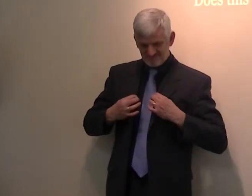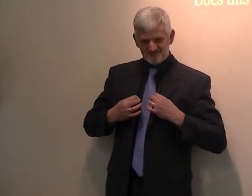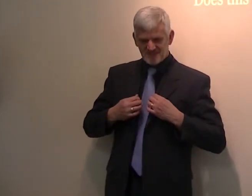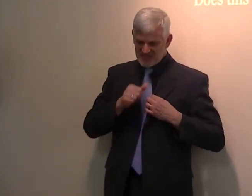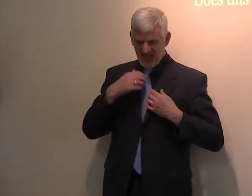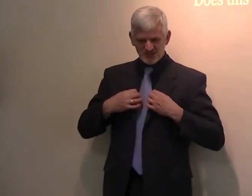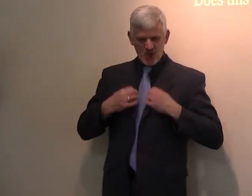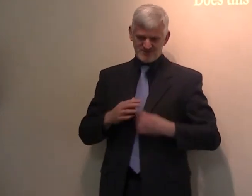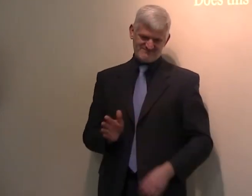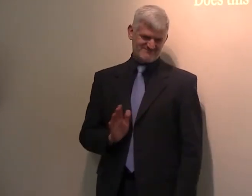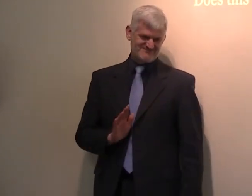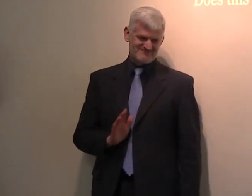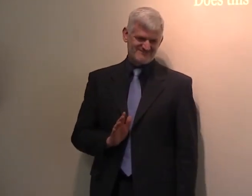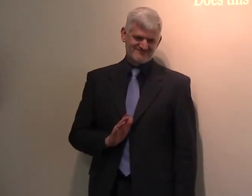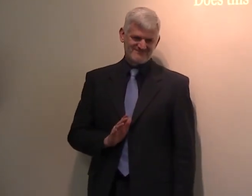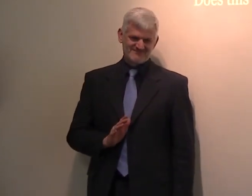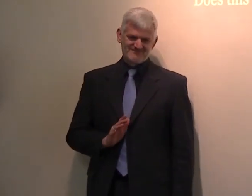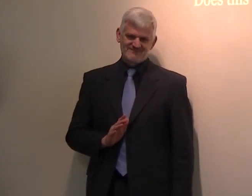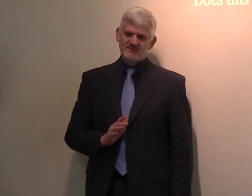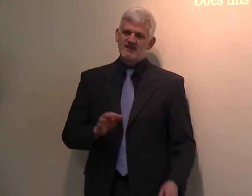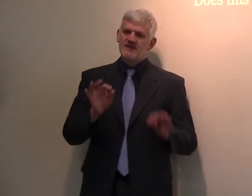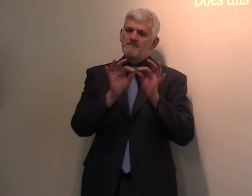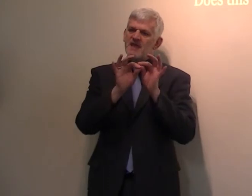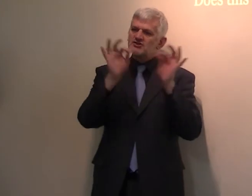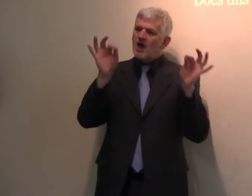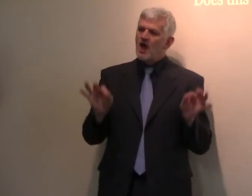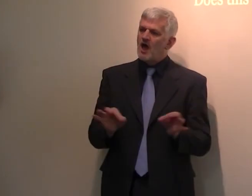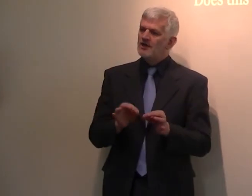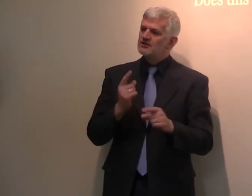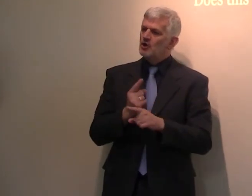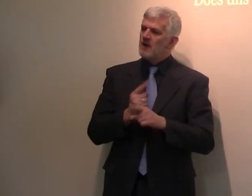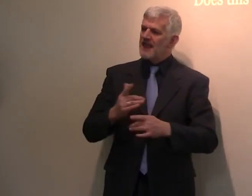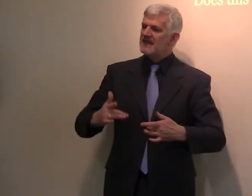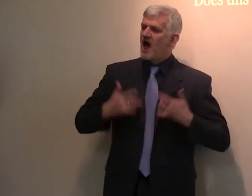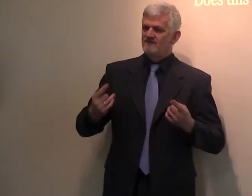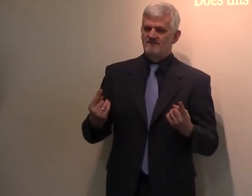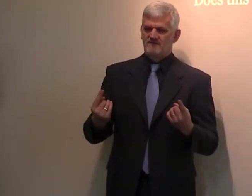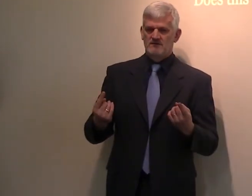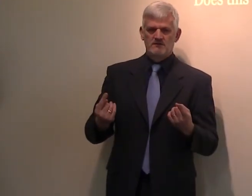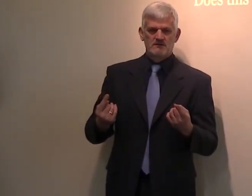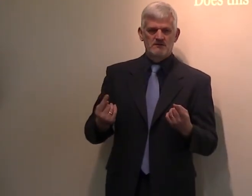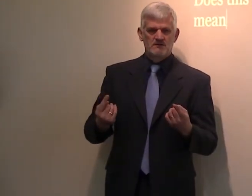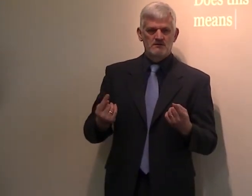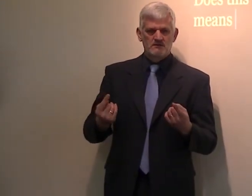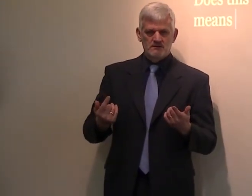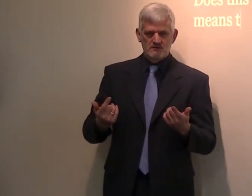This is not the point. It's about life. The garment, you are one with your garment, which means,